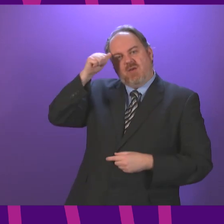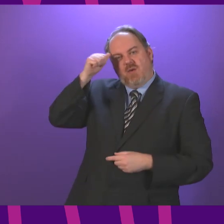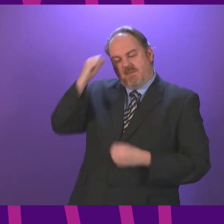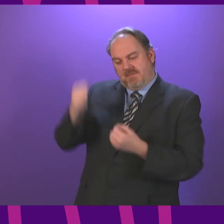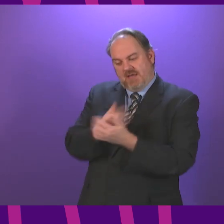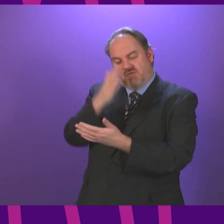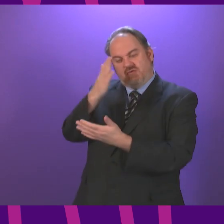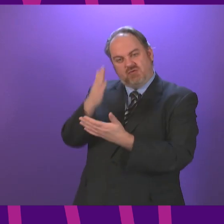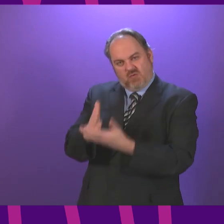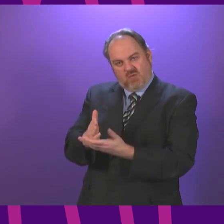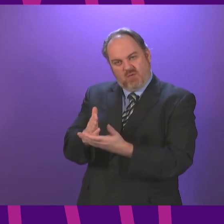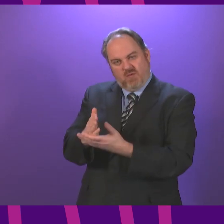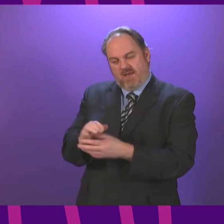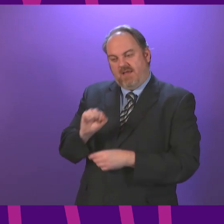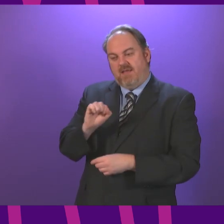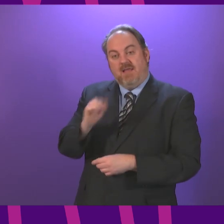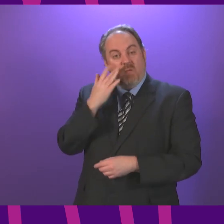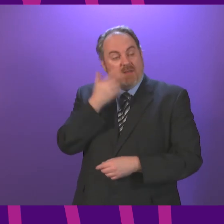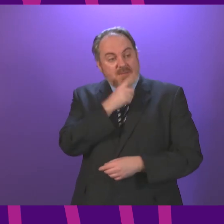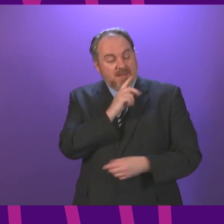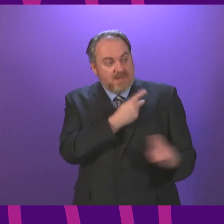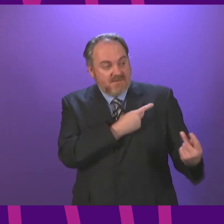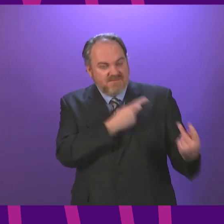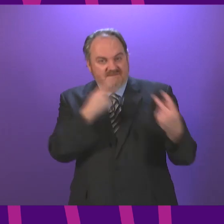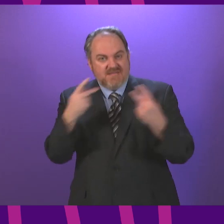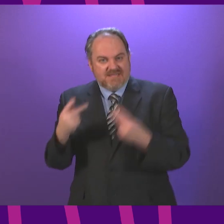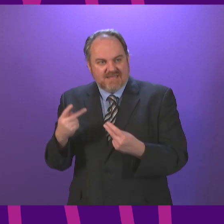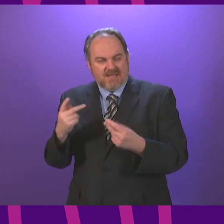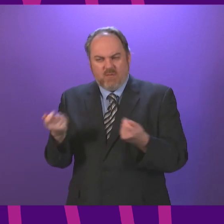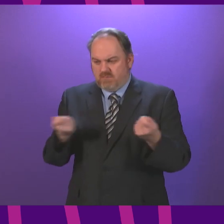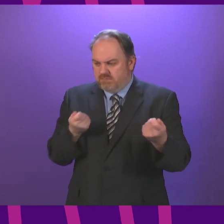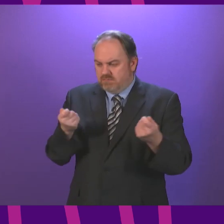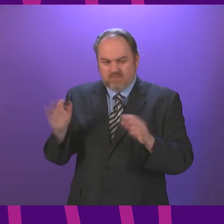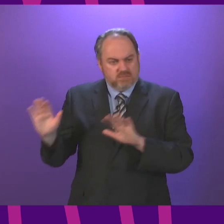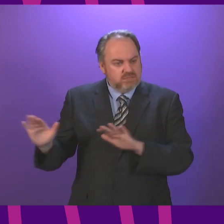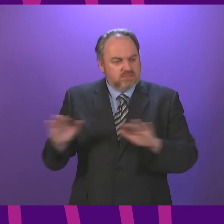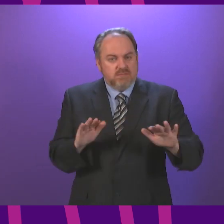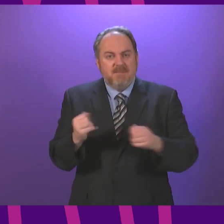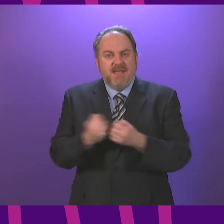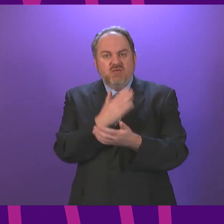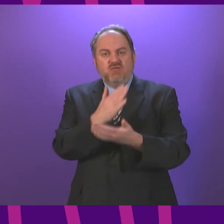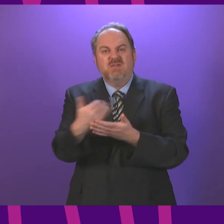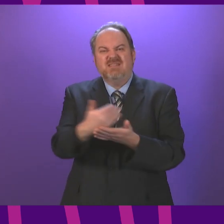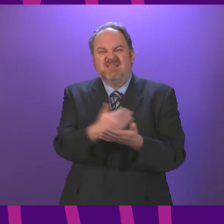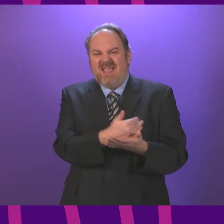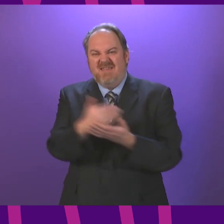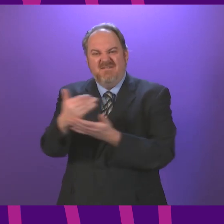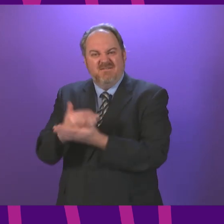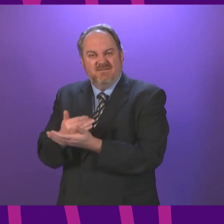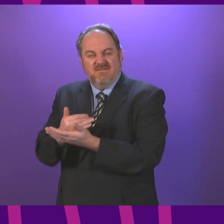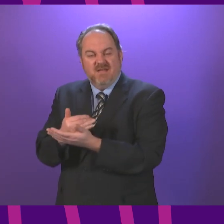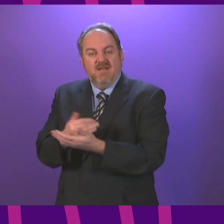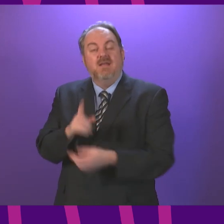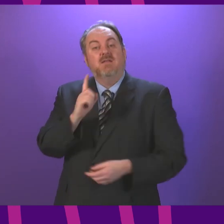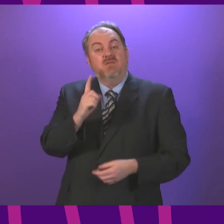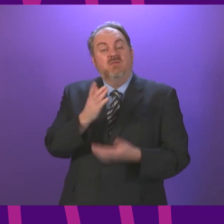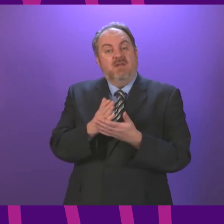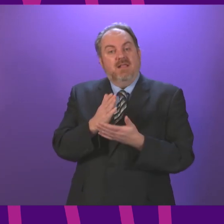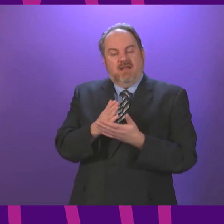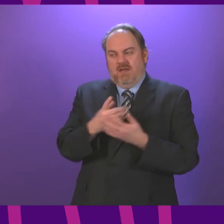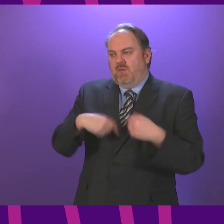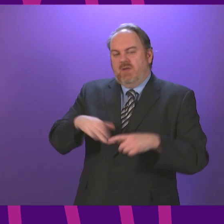ensuring that visiting is as safe as possible and all the factors that Kenny Gibson outlines are taken into account but there is